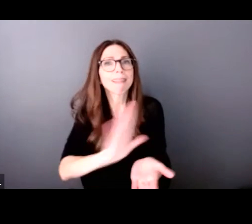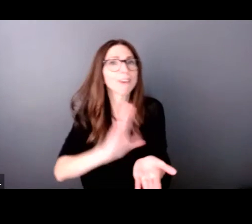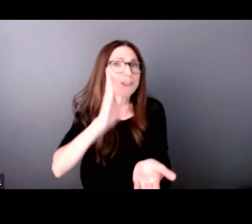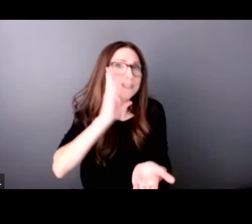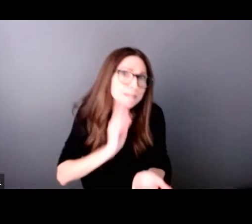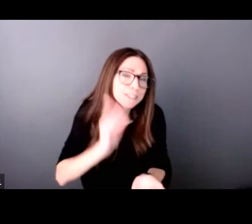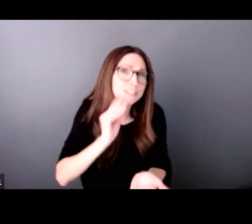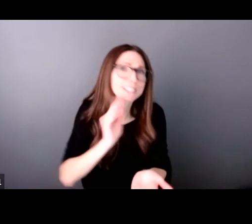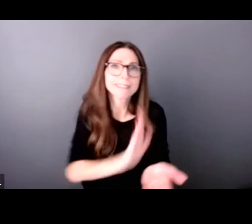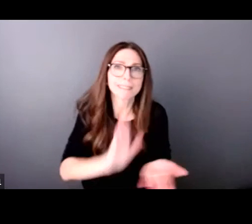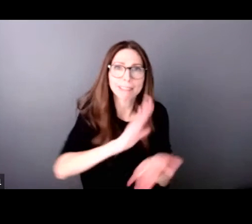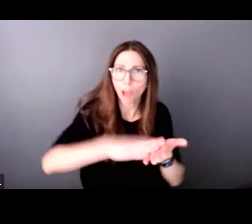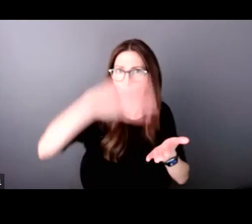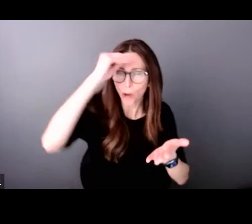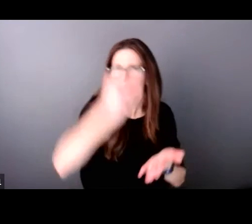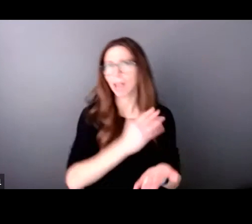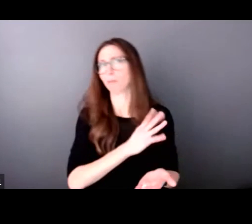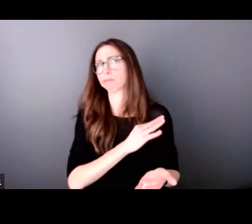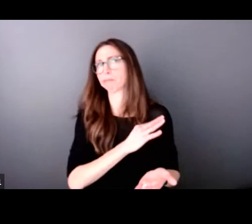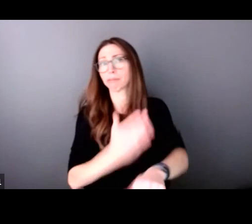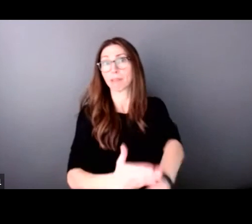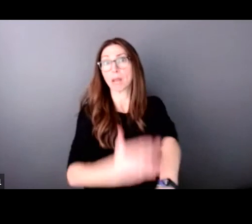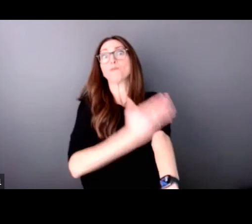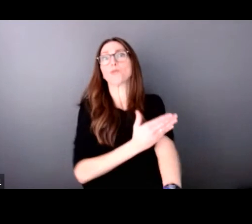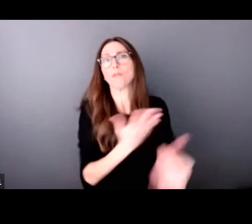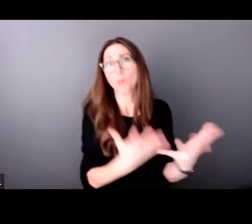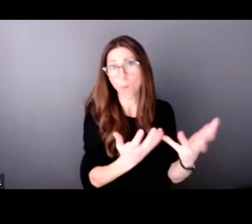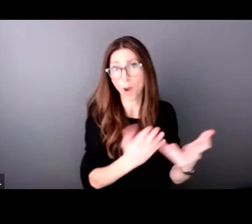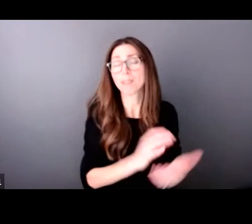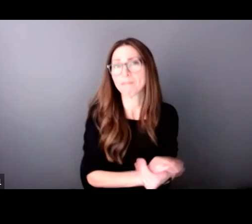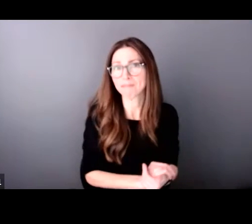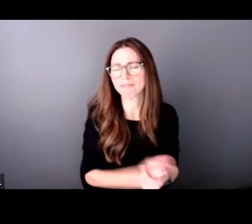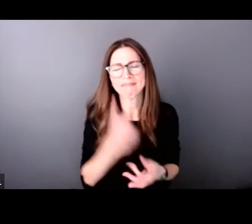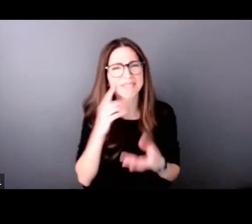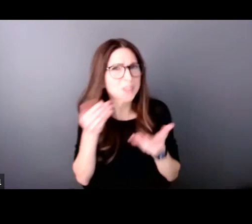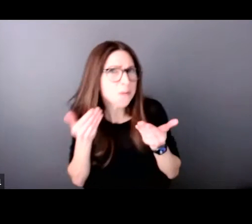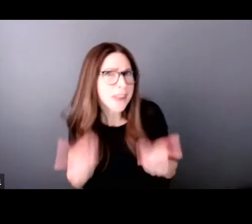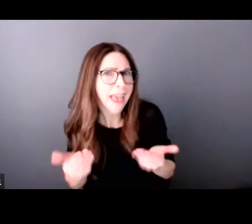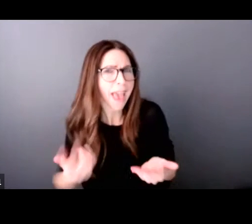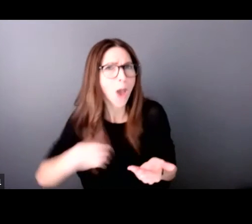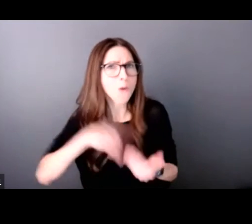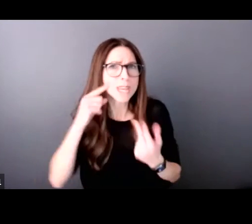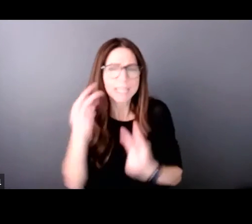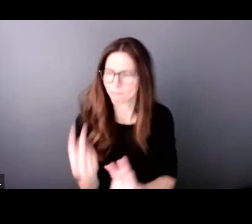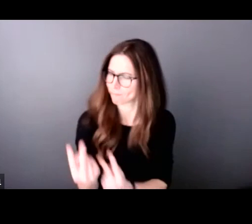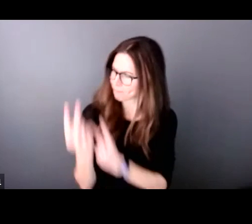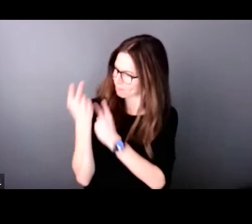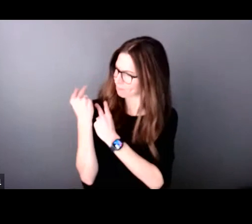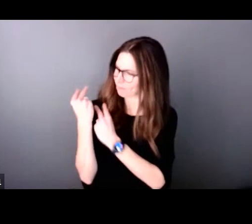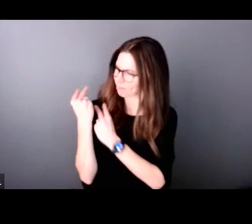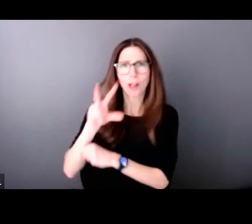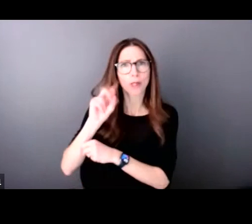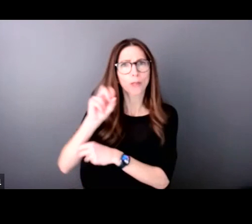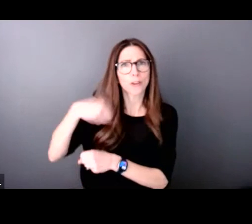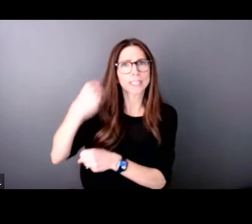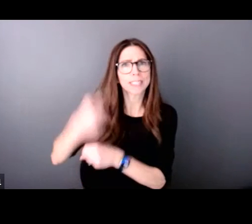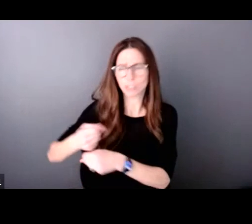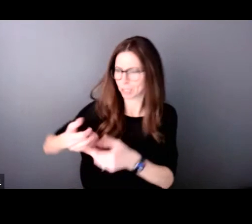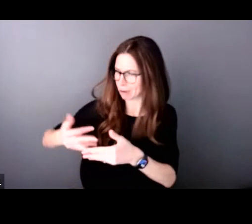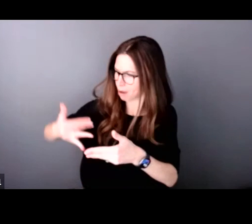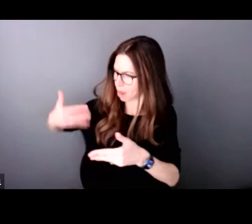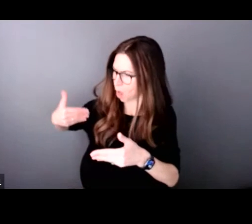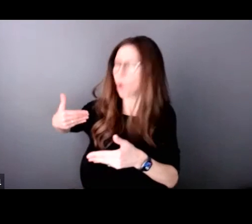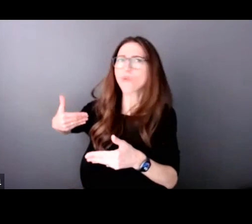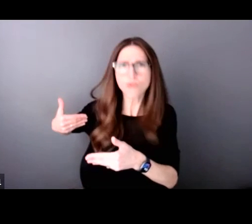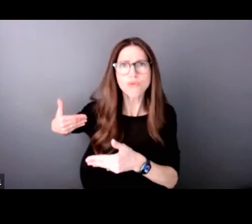the center, this anniversary has caused us to look back on our center's history as well as look forward. And in